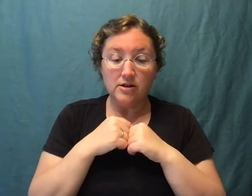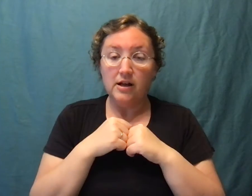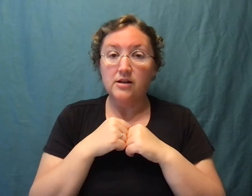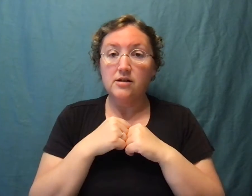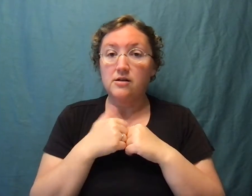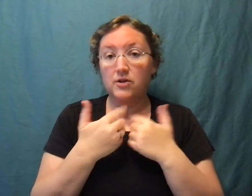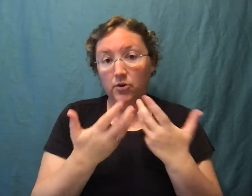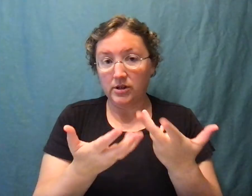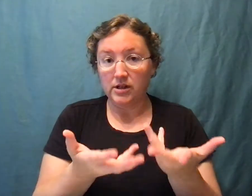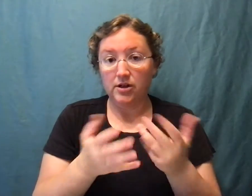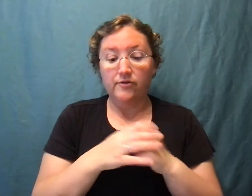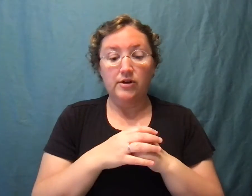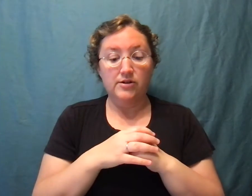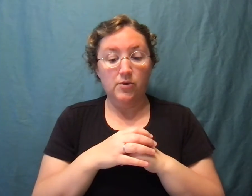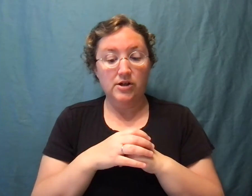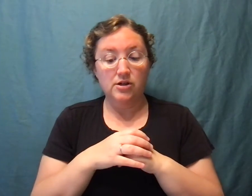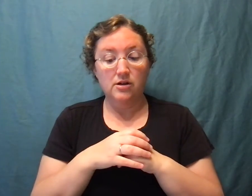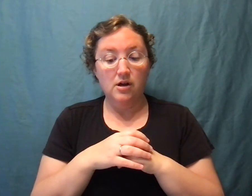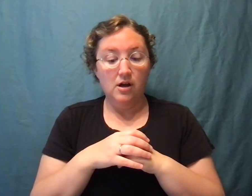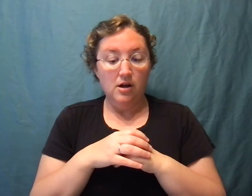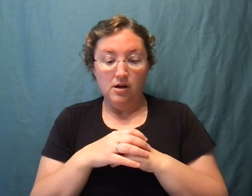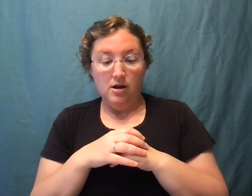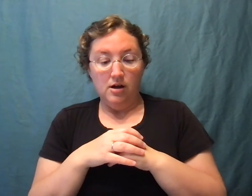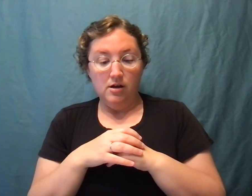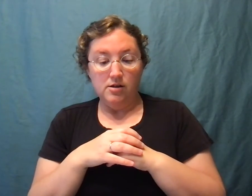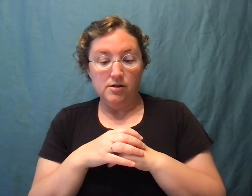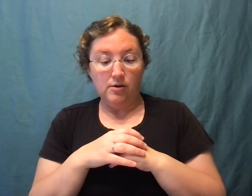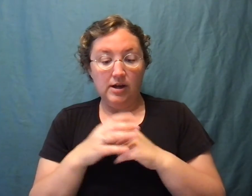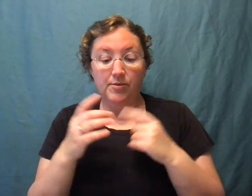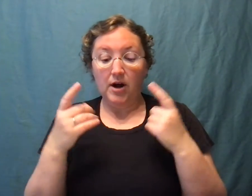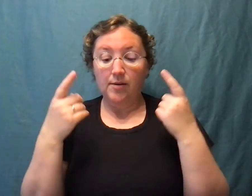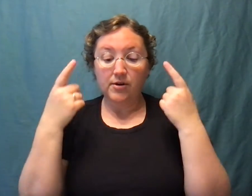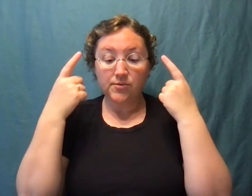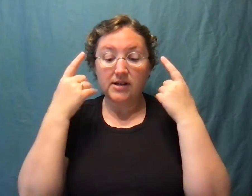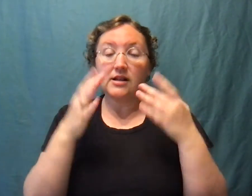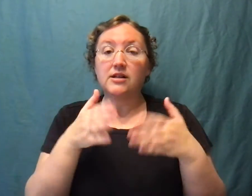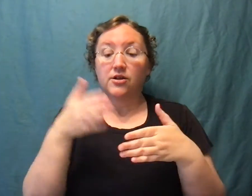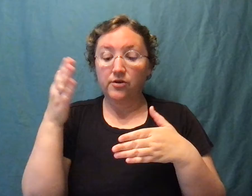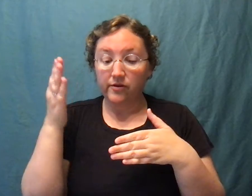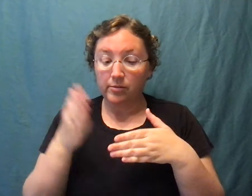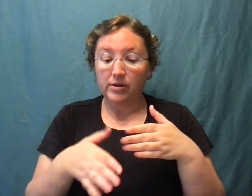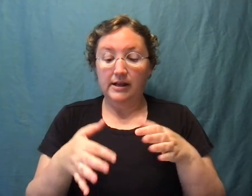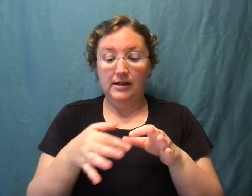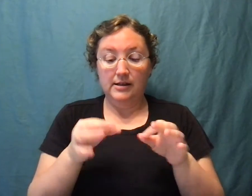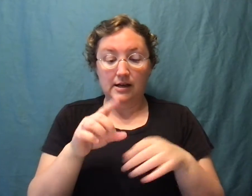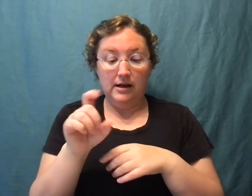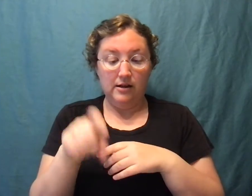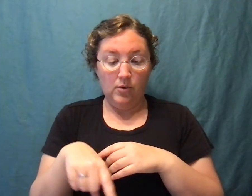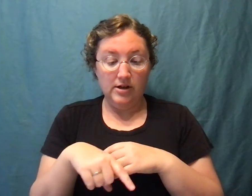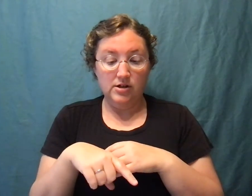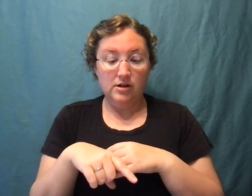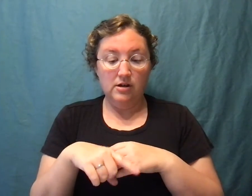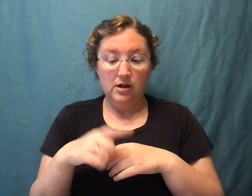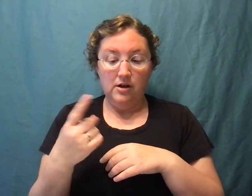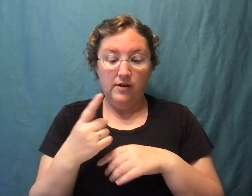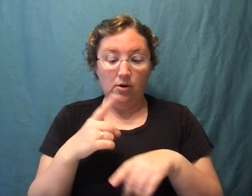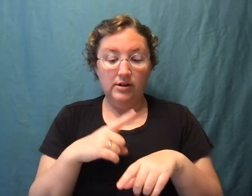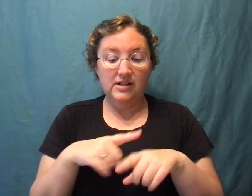that they're going to tell you after you ask the question. So keep your eyebrows raised until you have completed signing the question. The only